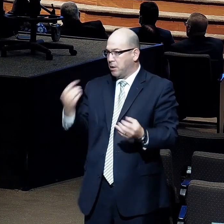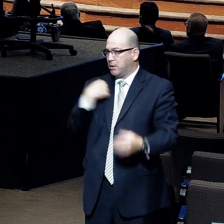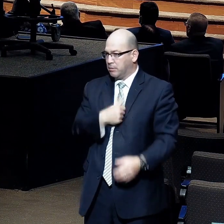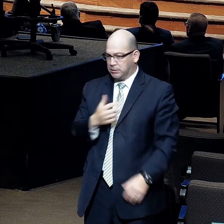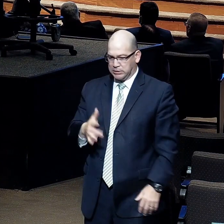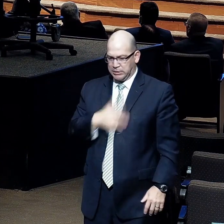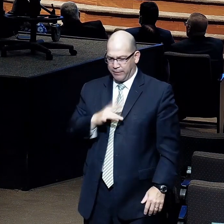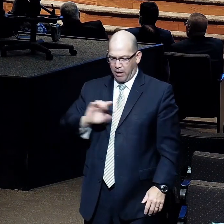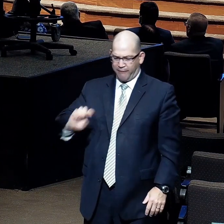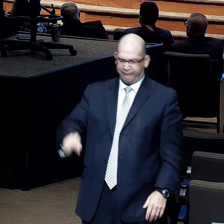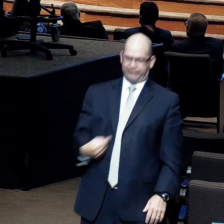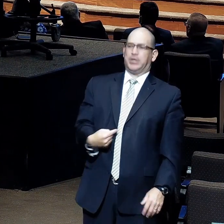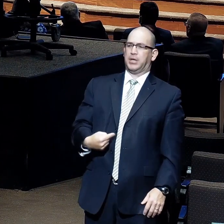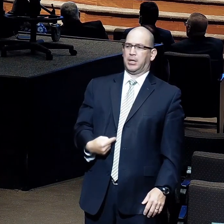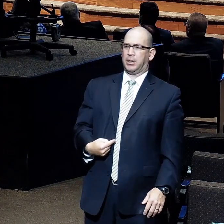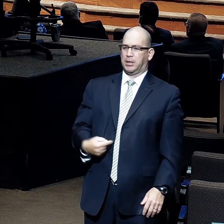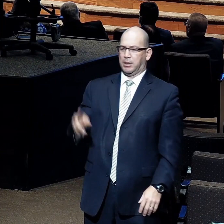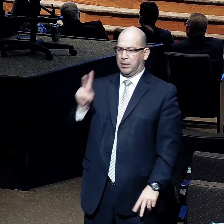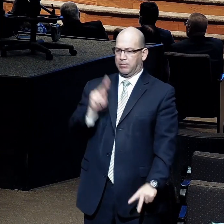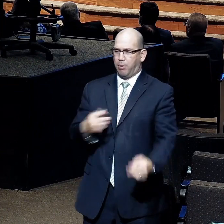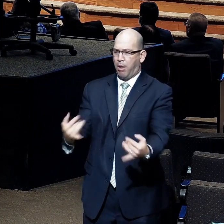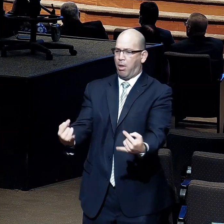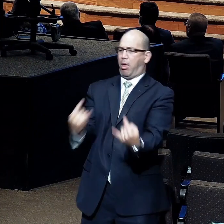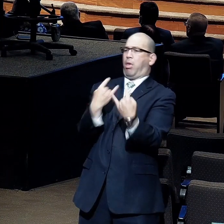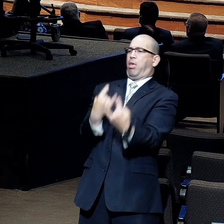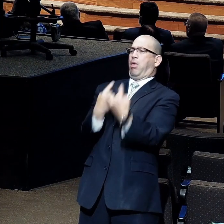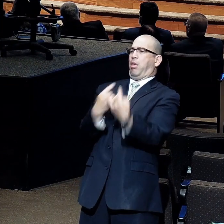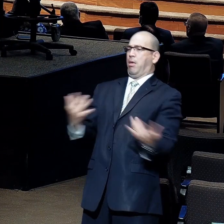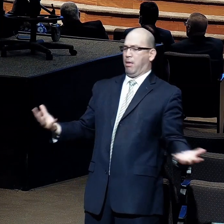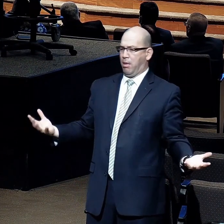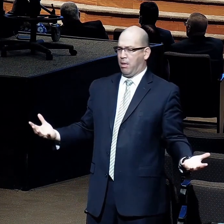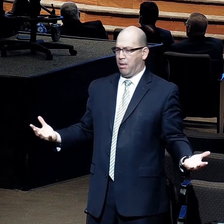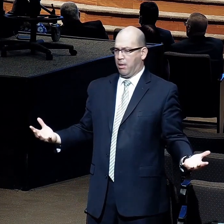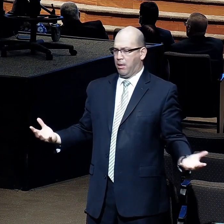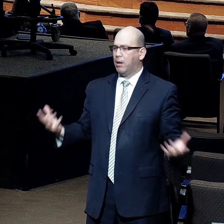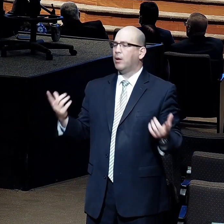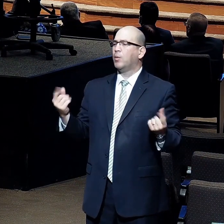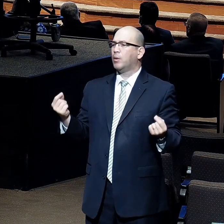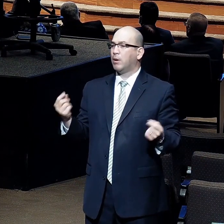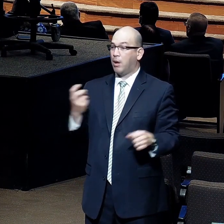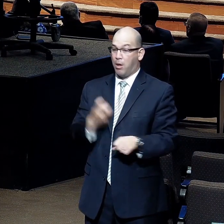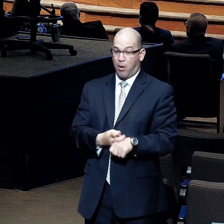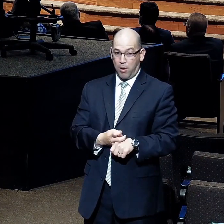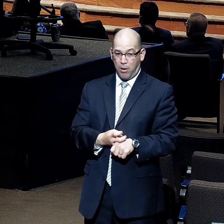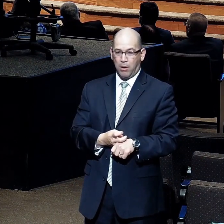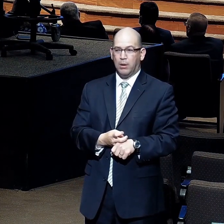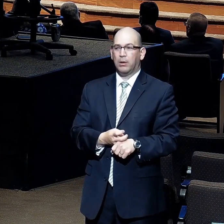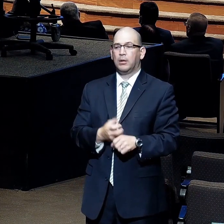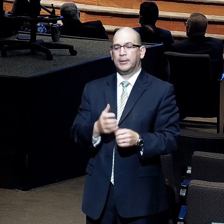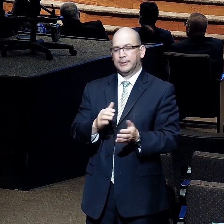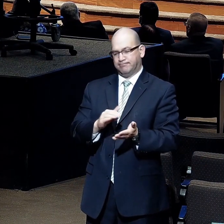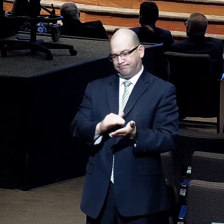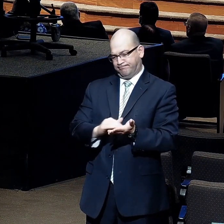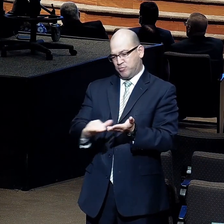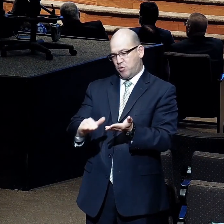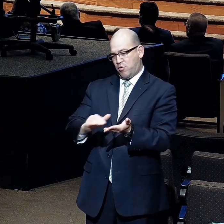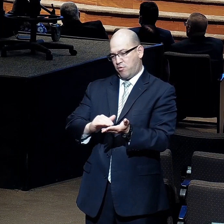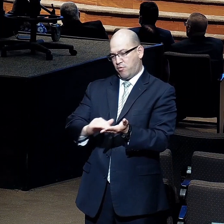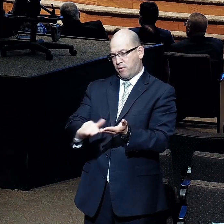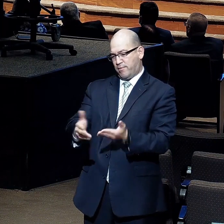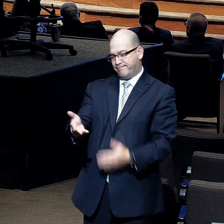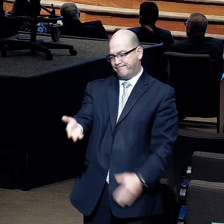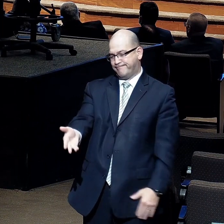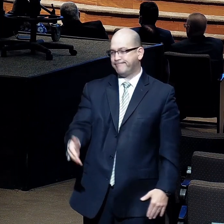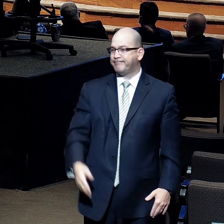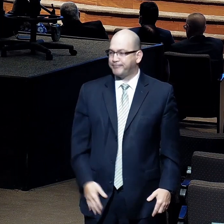hurt and offended other people. And the hardest part in that situation is having to forgive the person that wronged you.